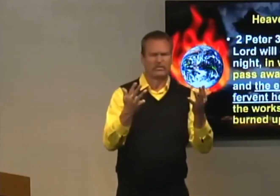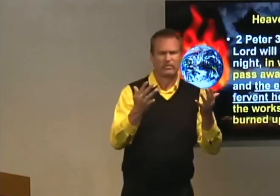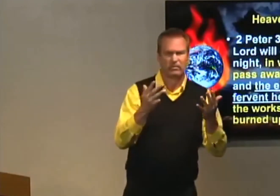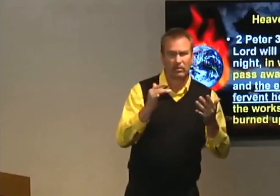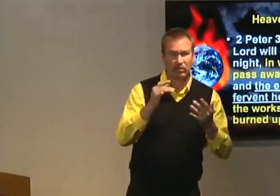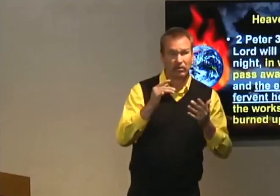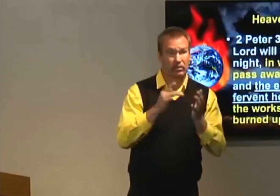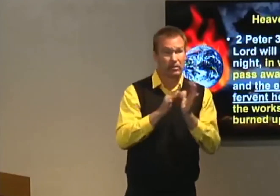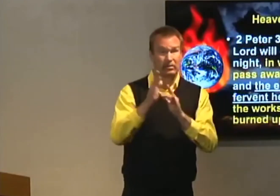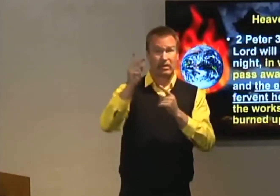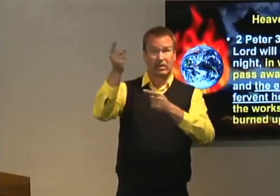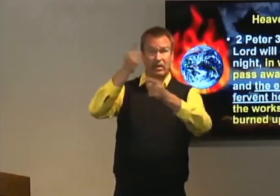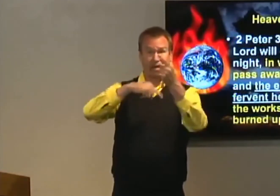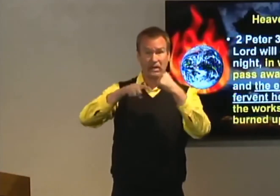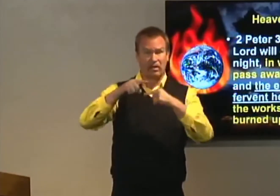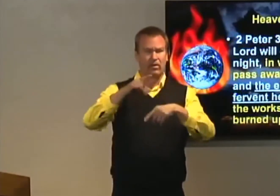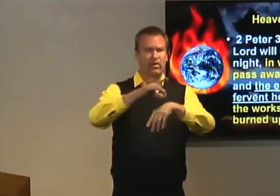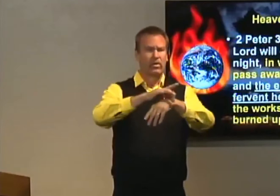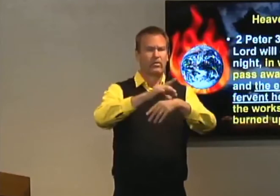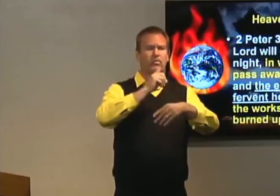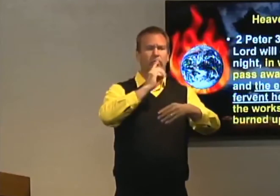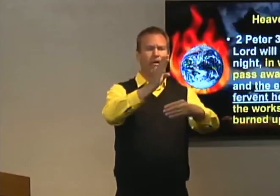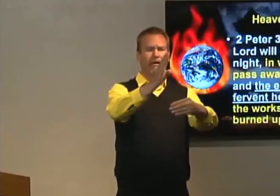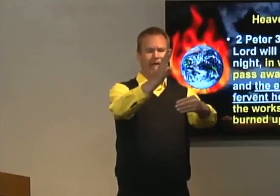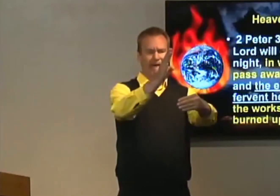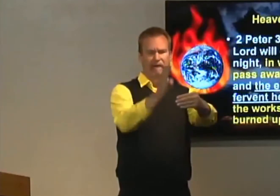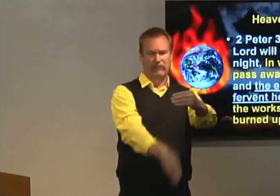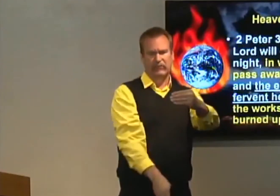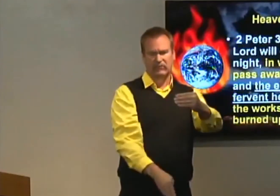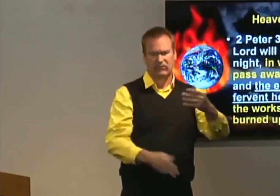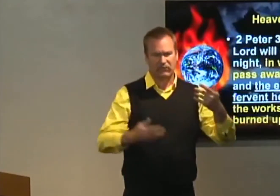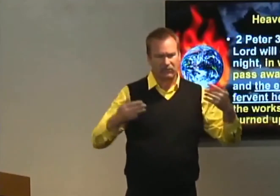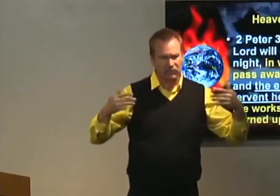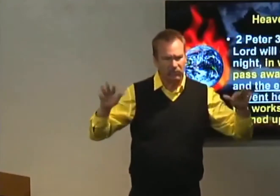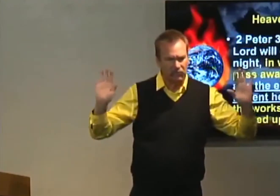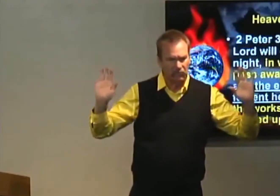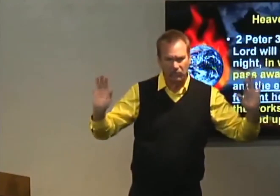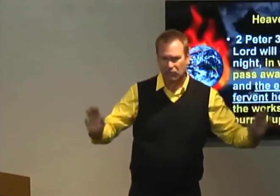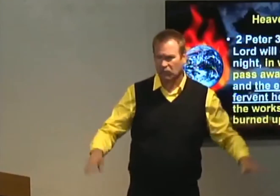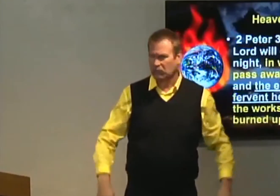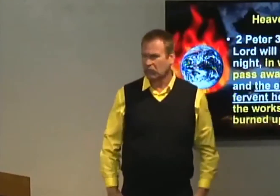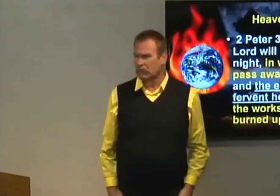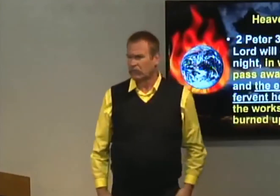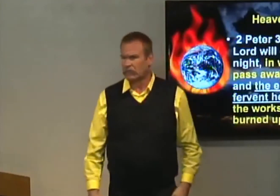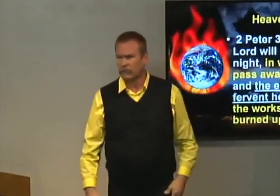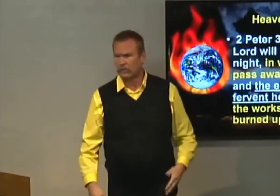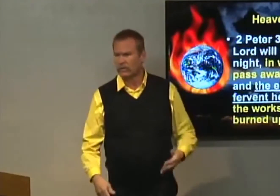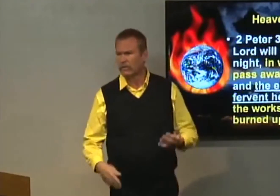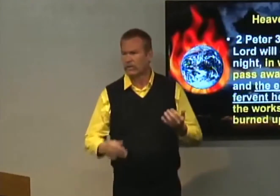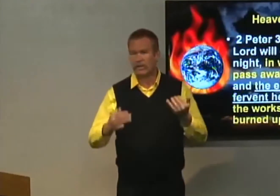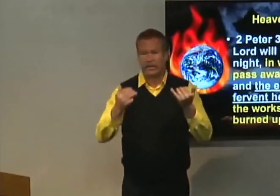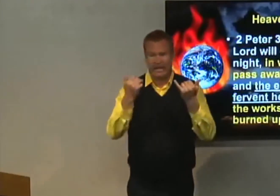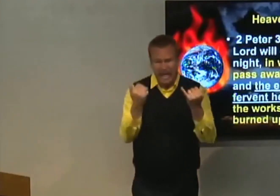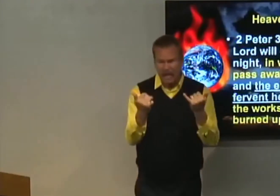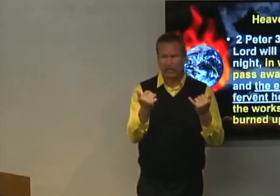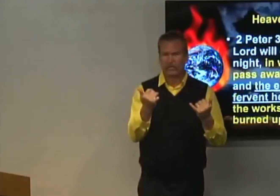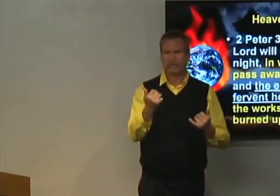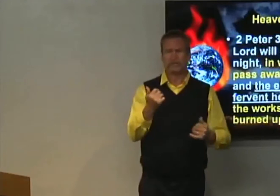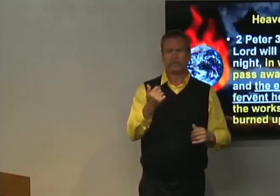earth will be on fire when Jesus comes to earth. Because that will be the end of it. That will be the end